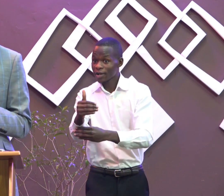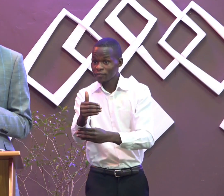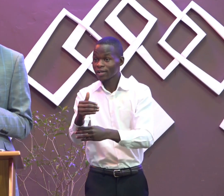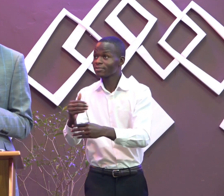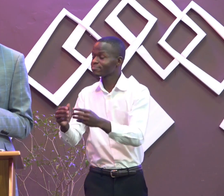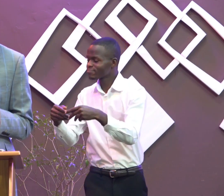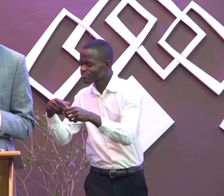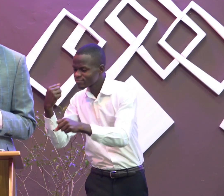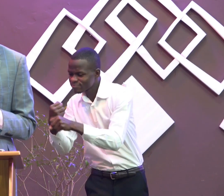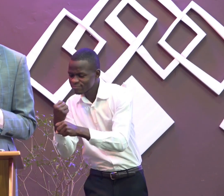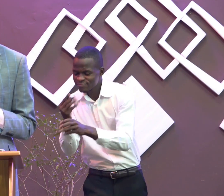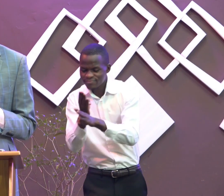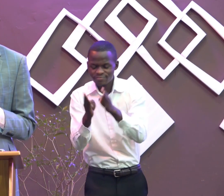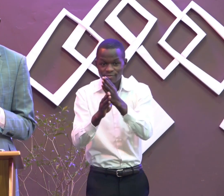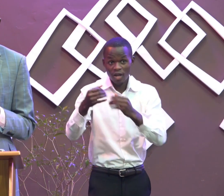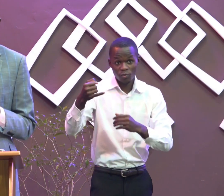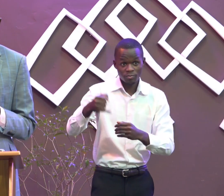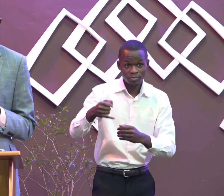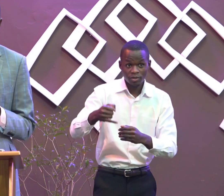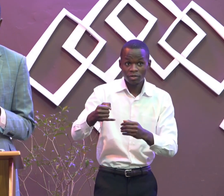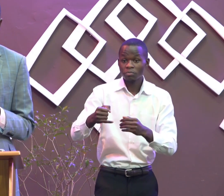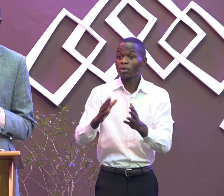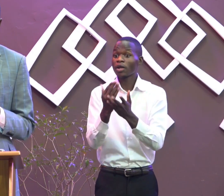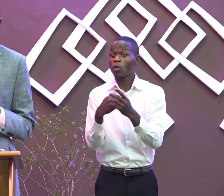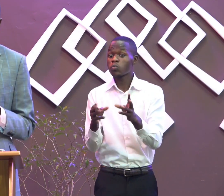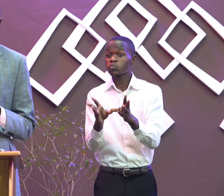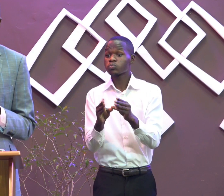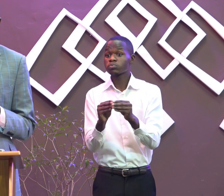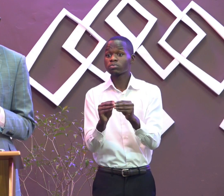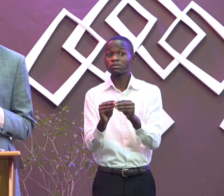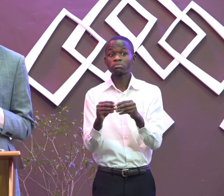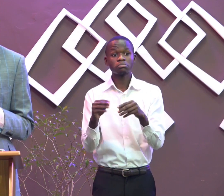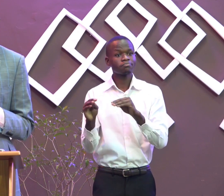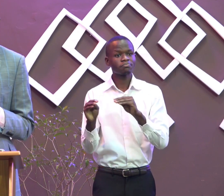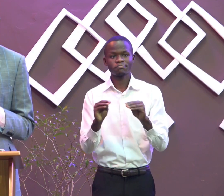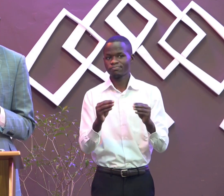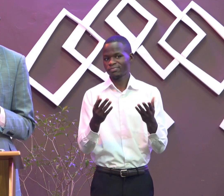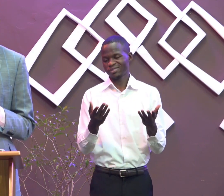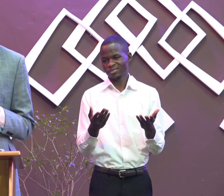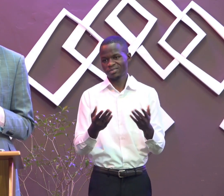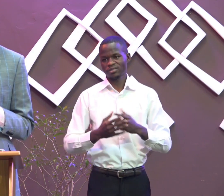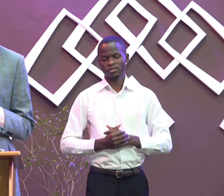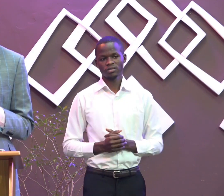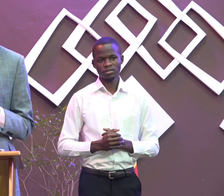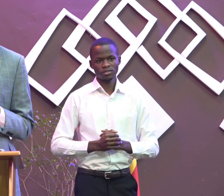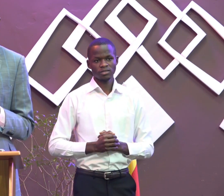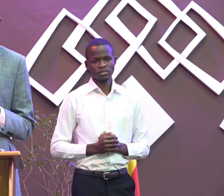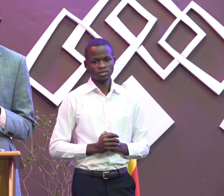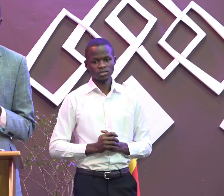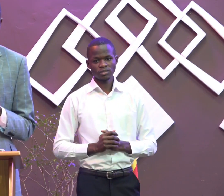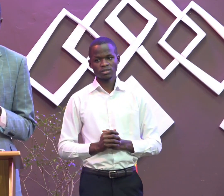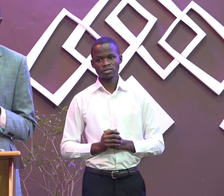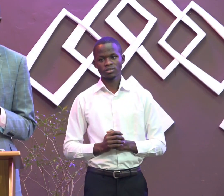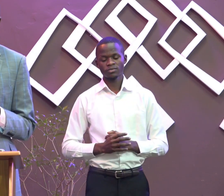ddala. We had mobilized a number of people to come and even rent on her rentals such that she would